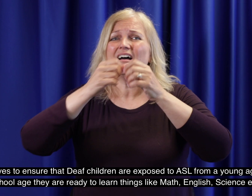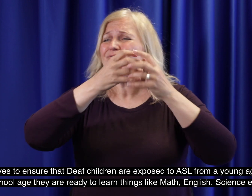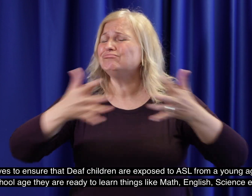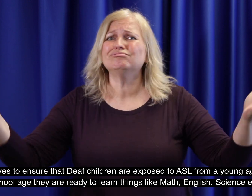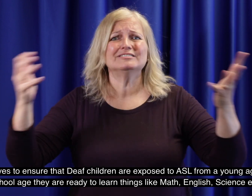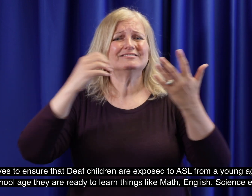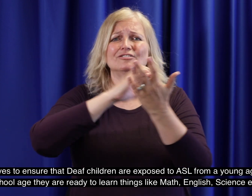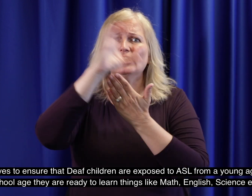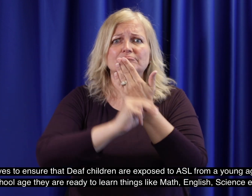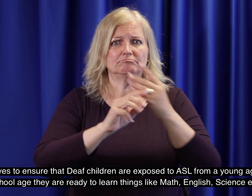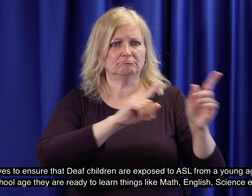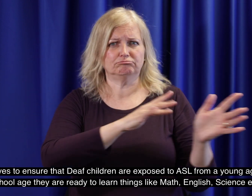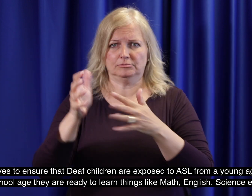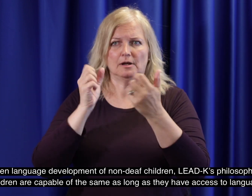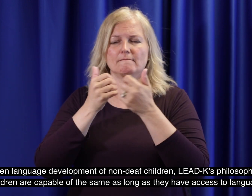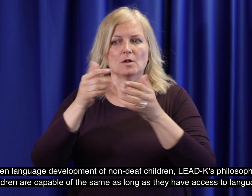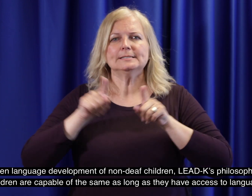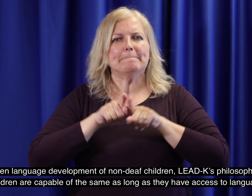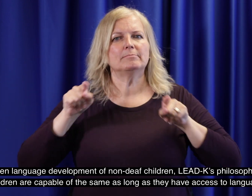like math, English, science, etc.